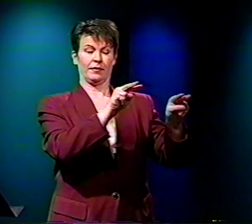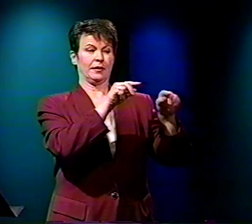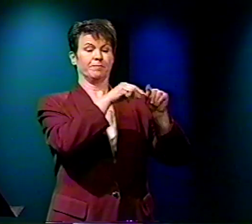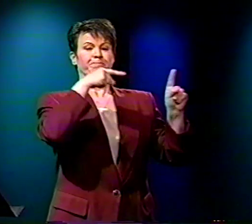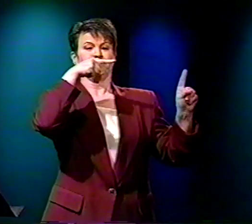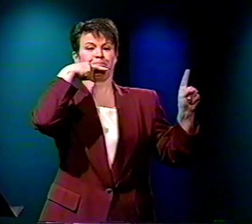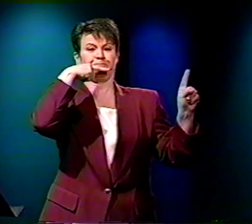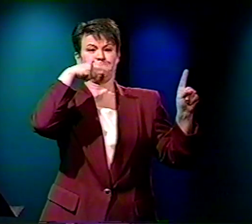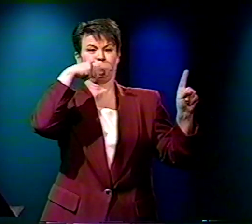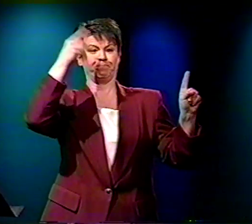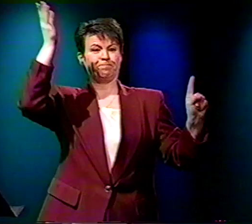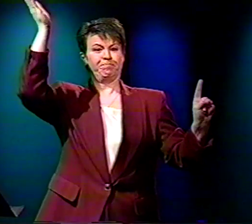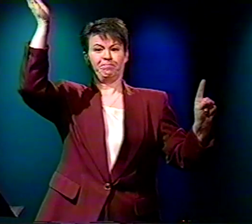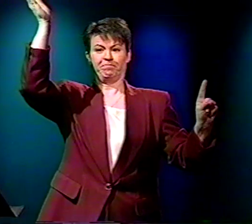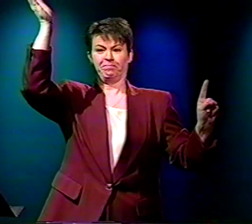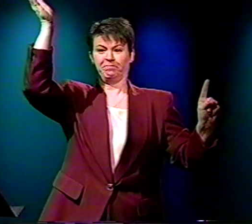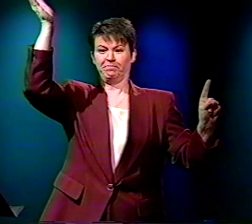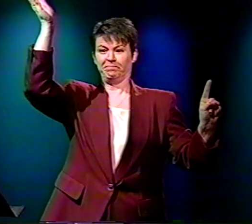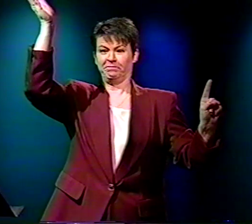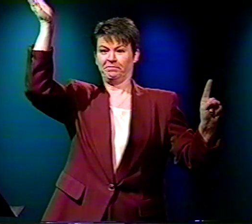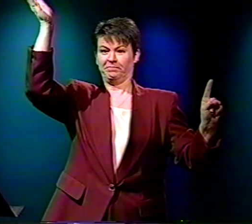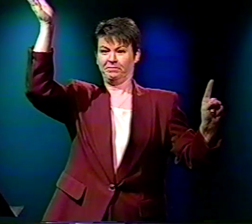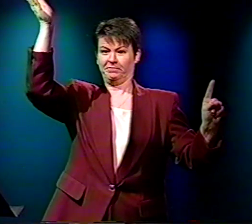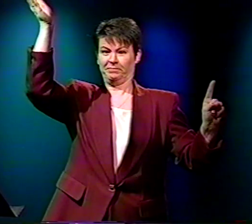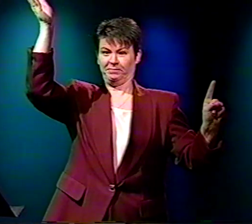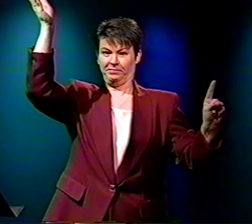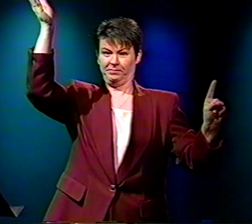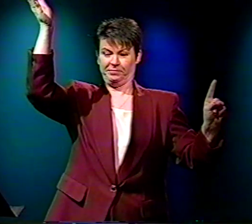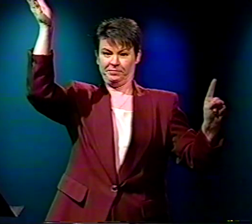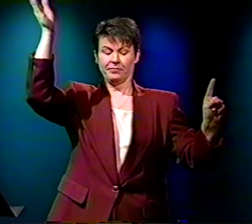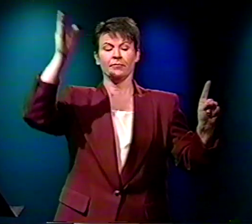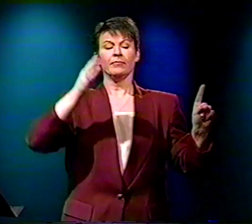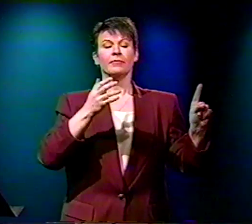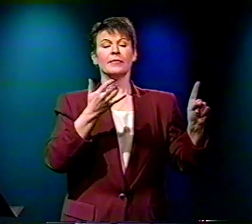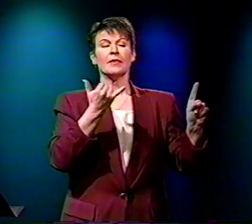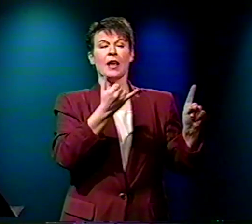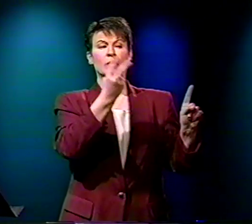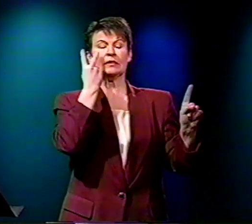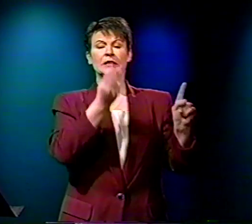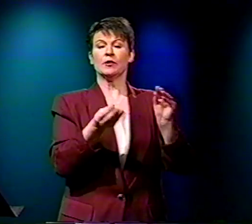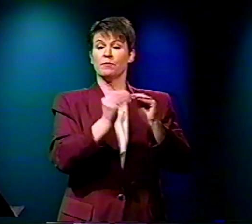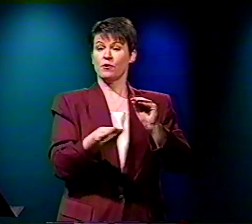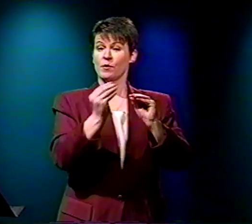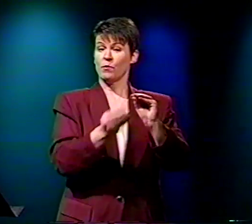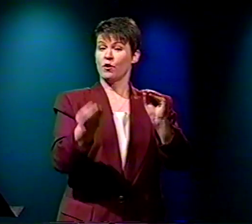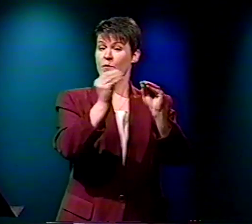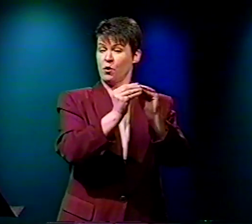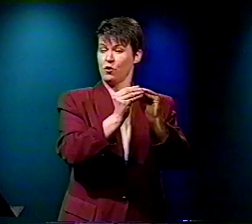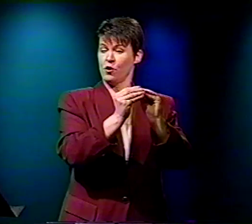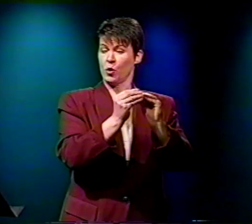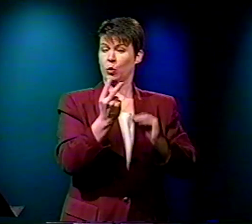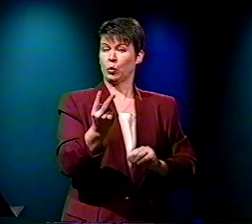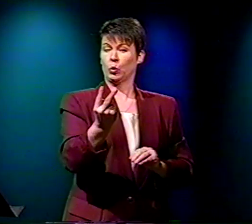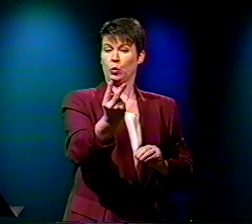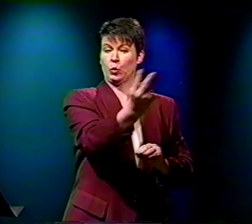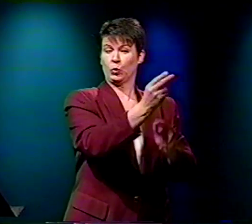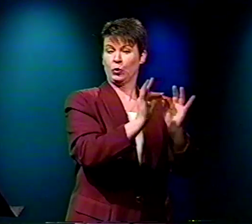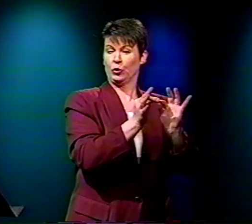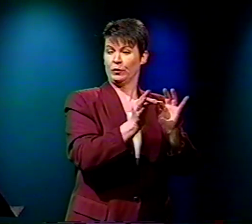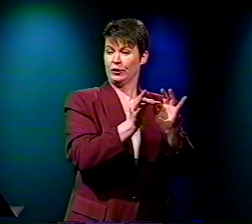take a look at a situation where you have a hearing presenter, more and more now you see